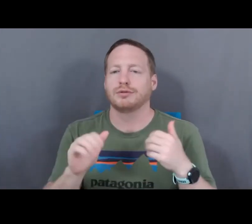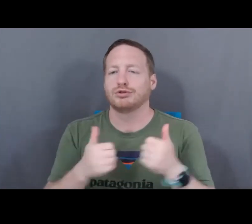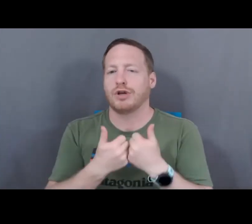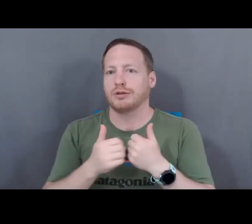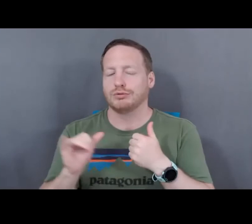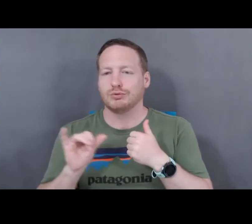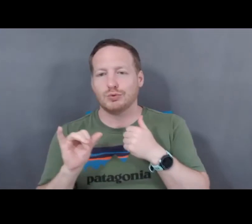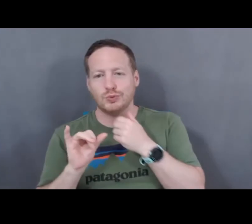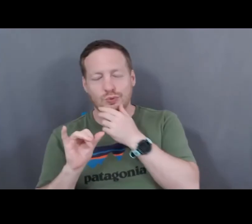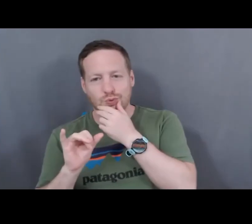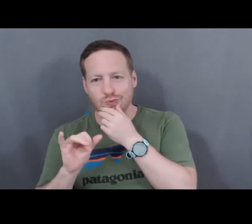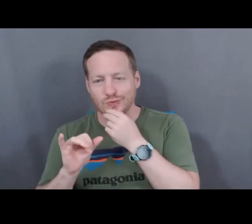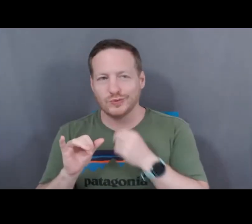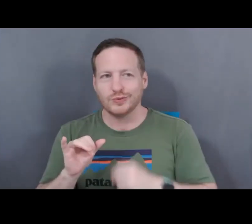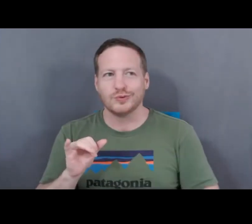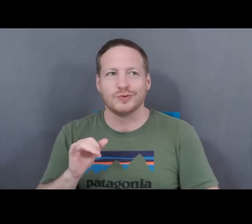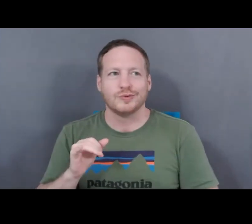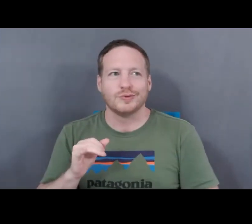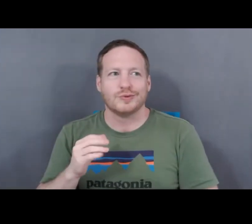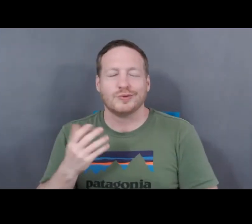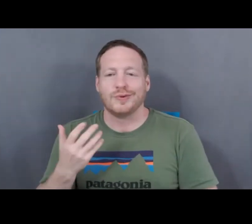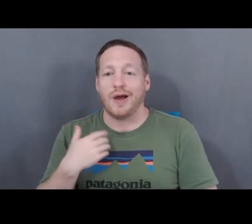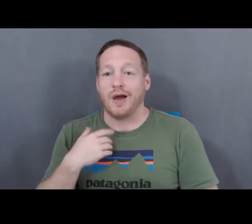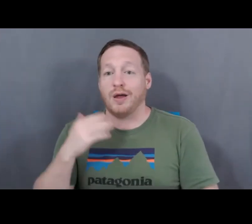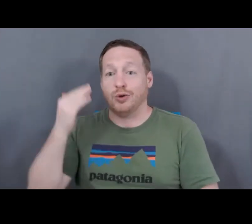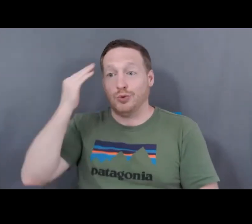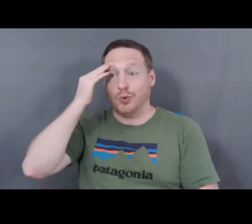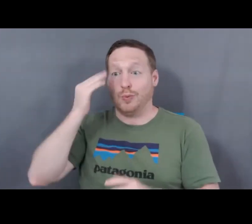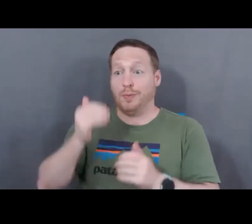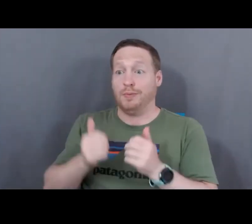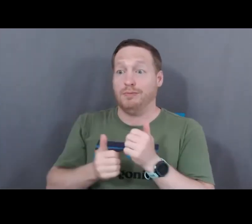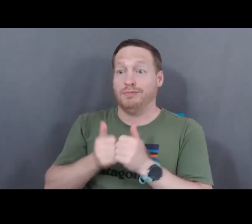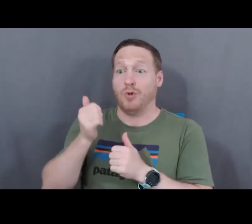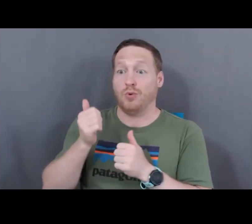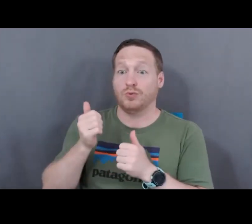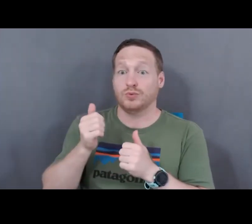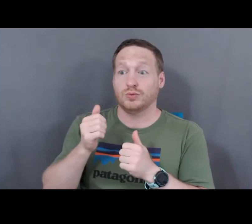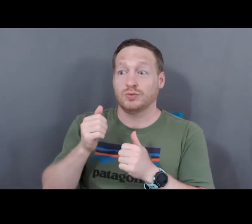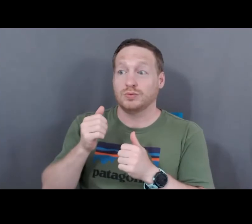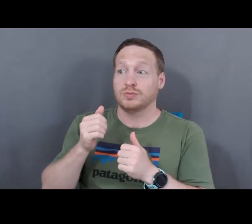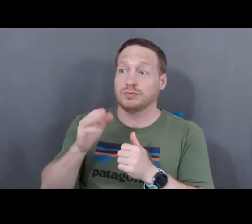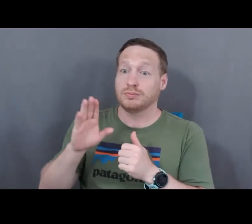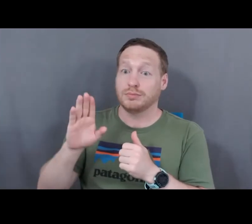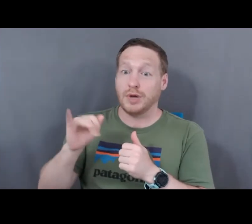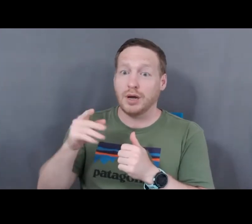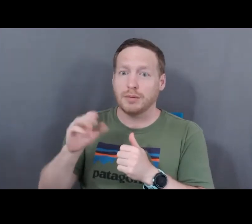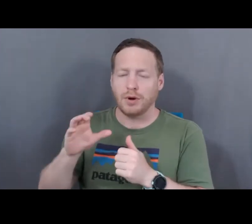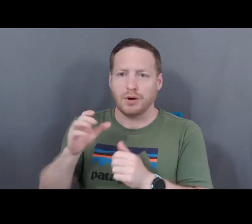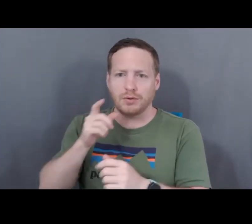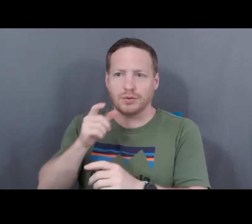around. They're also facing the very same challenge as well. I know that I'd have to say